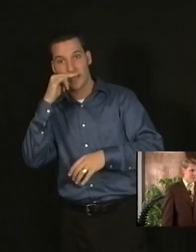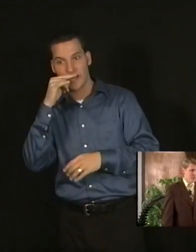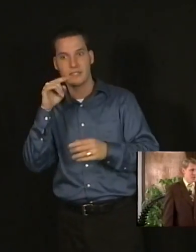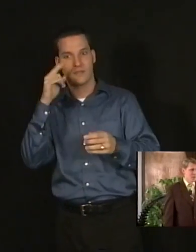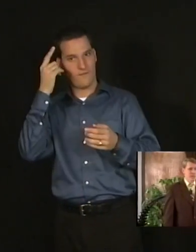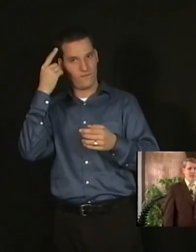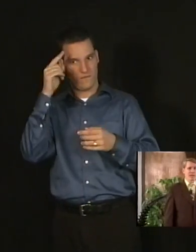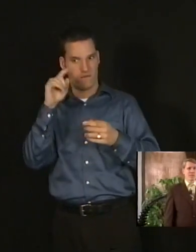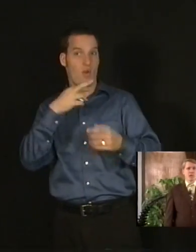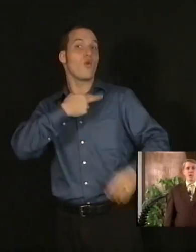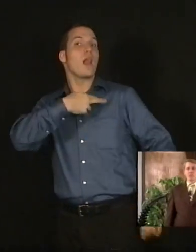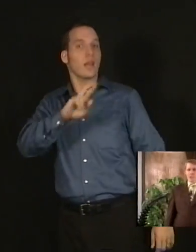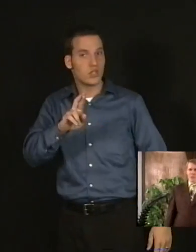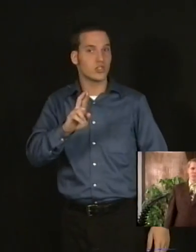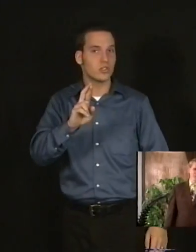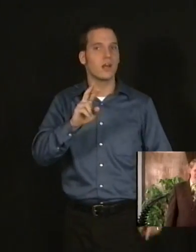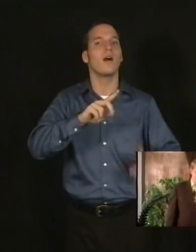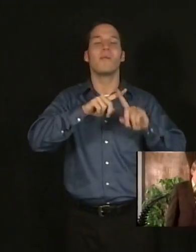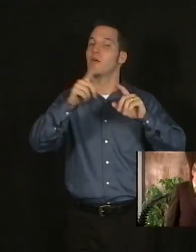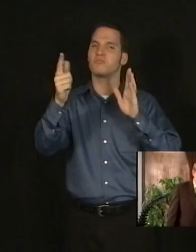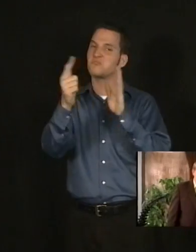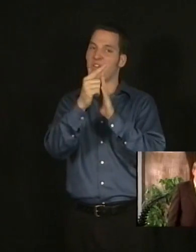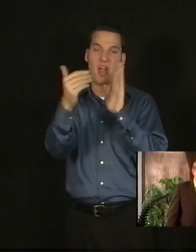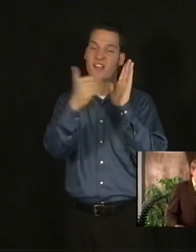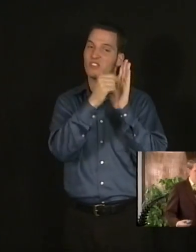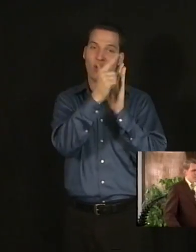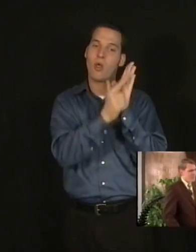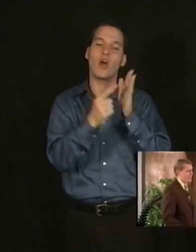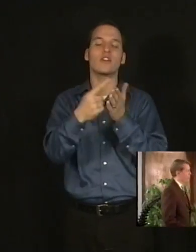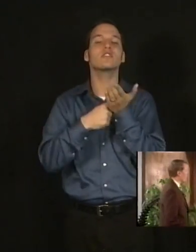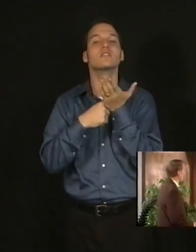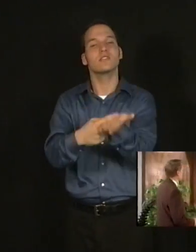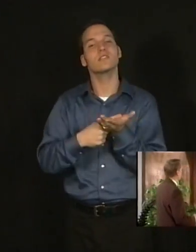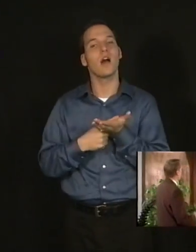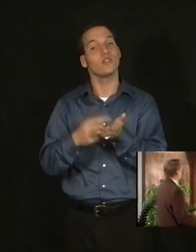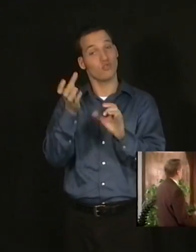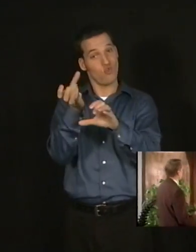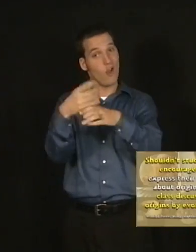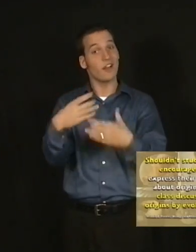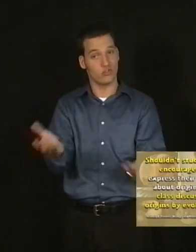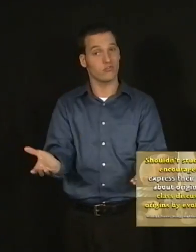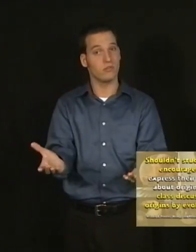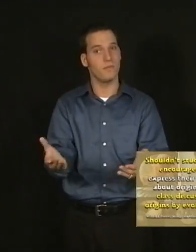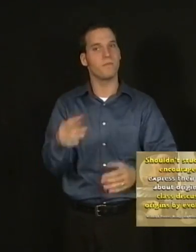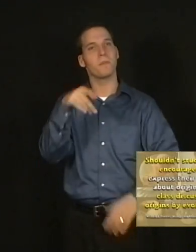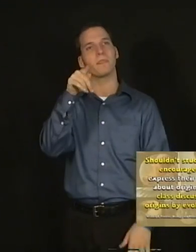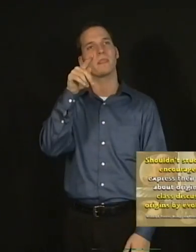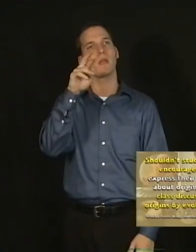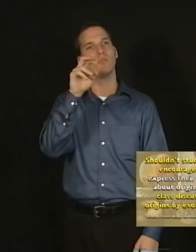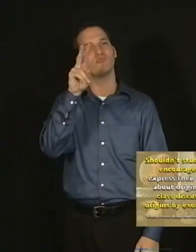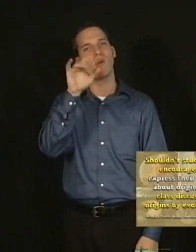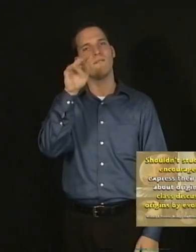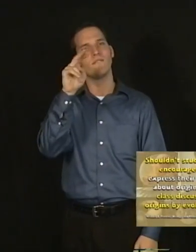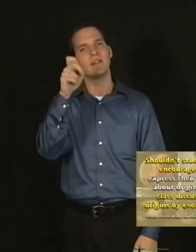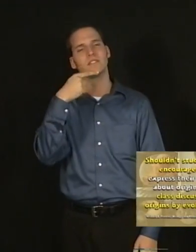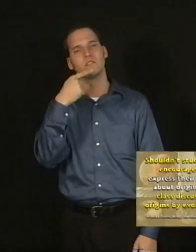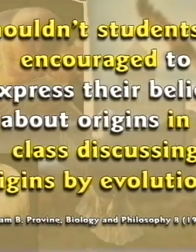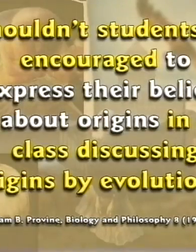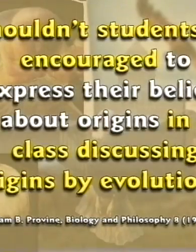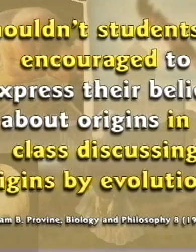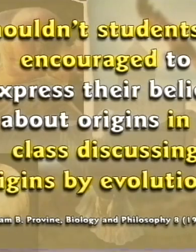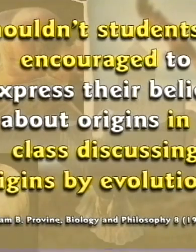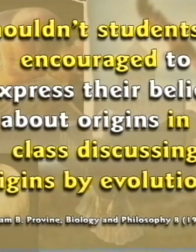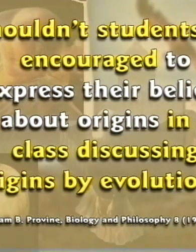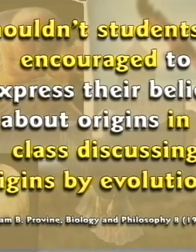the law. But it's not against the law to discuss creation. Provine said, shouldn't students be encouraged to express their beliefs